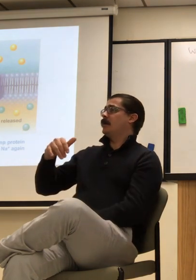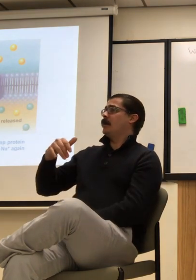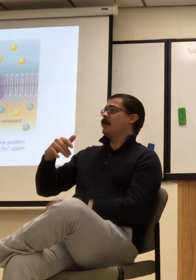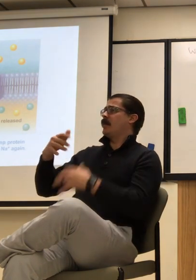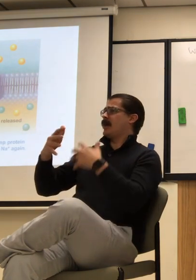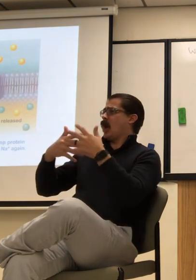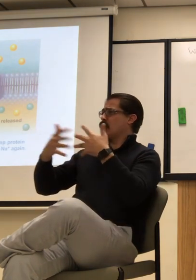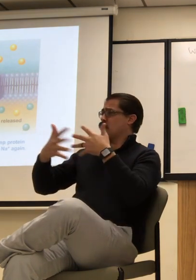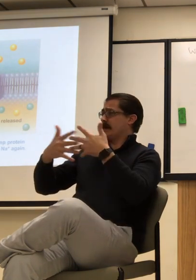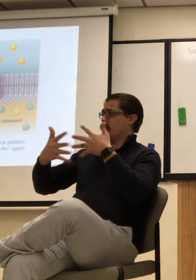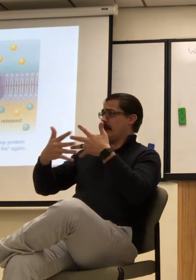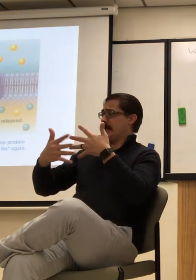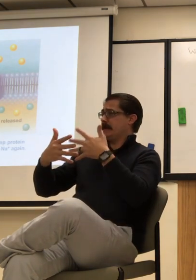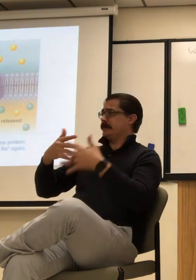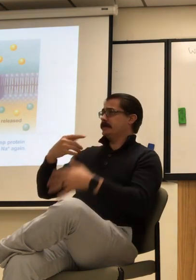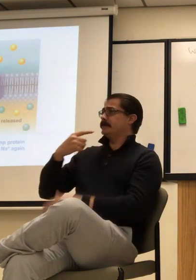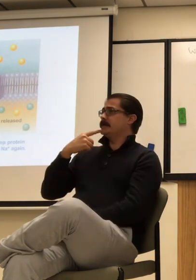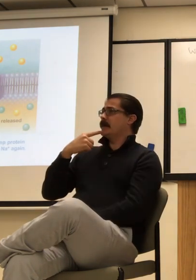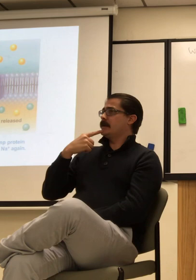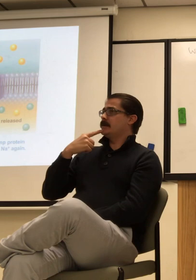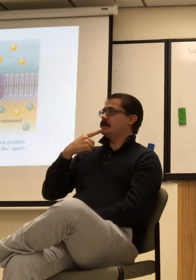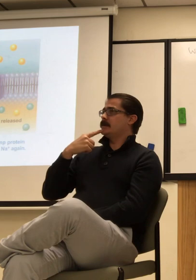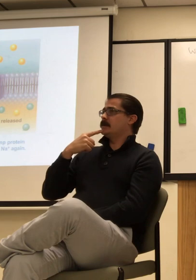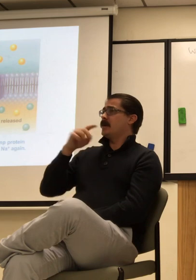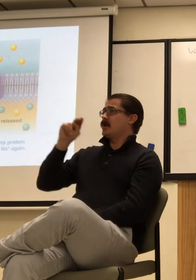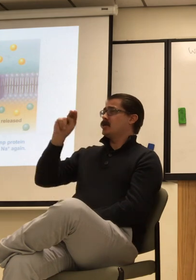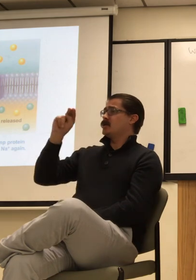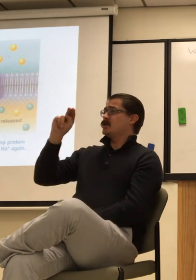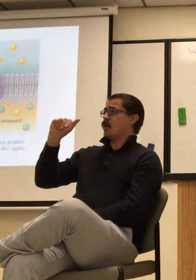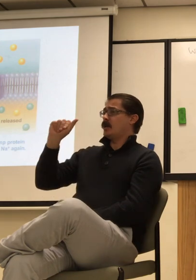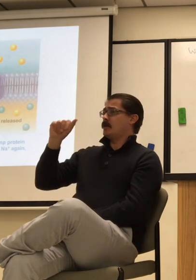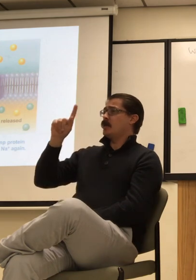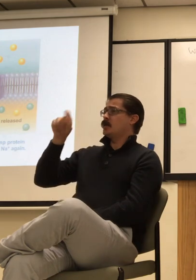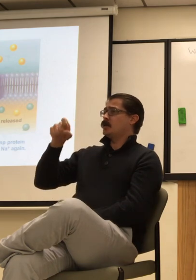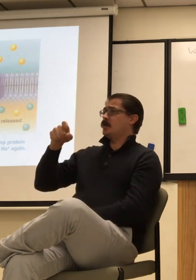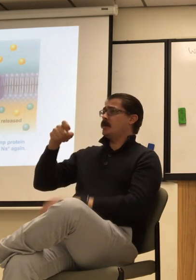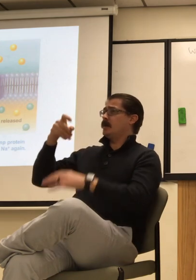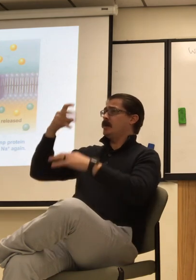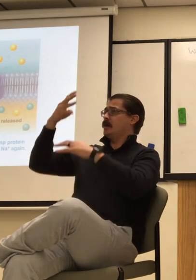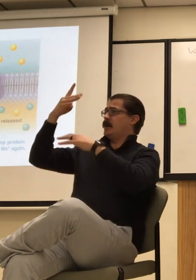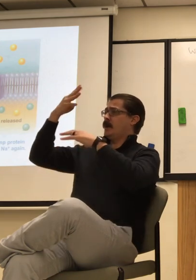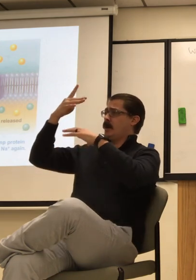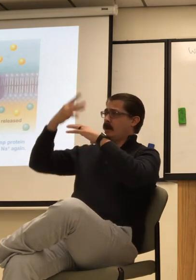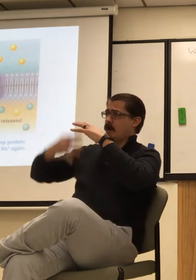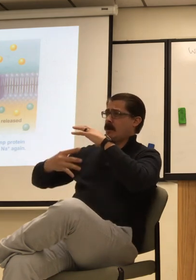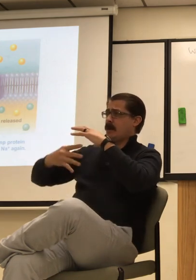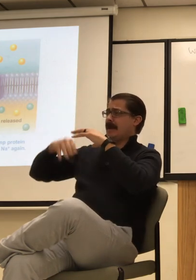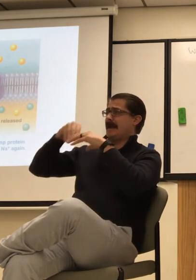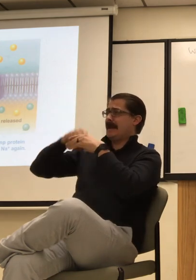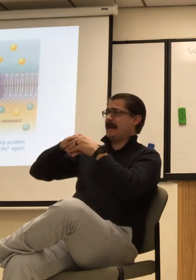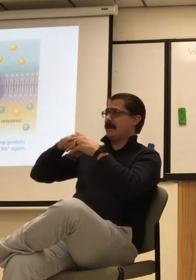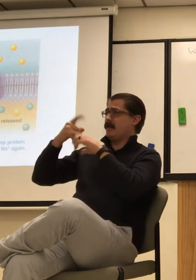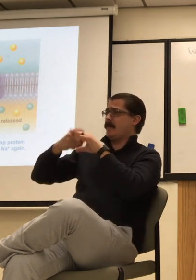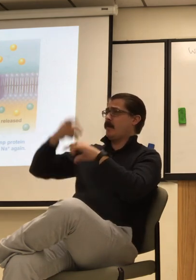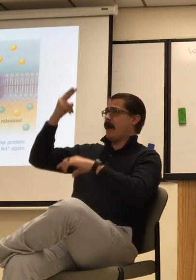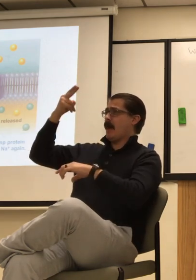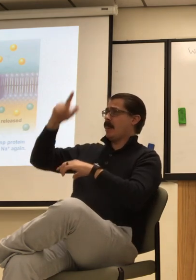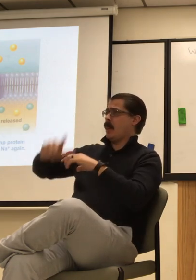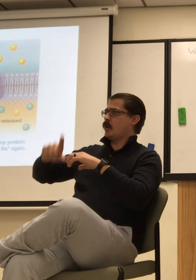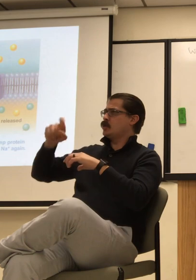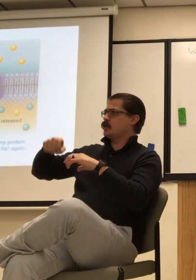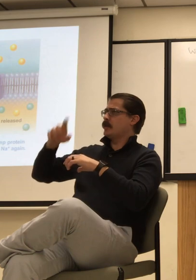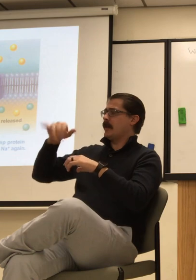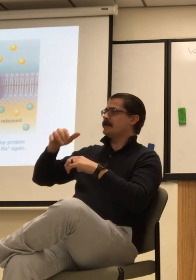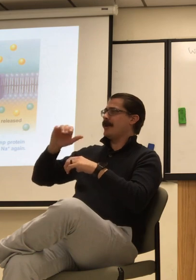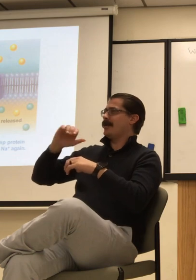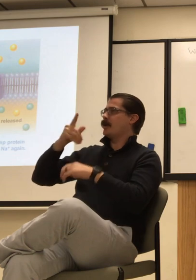concentration gradient says that sodium should flow into the cell from high to low. That's where the